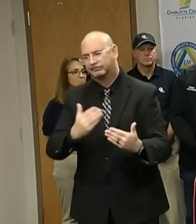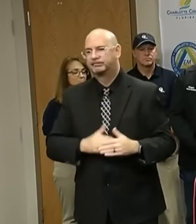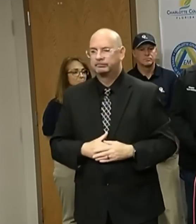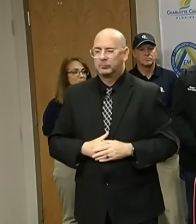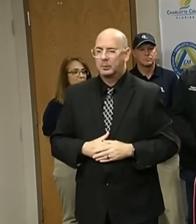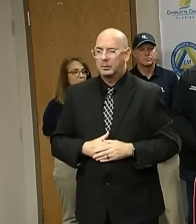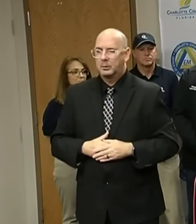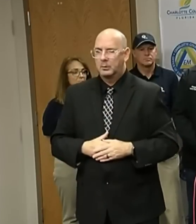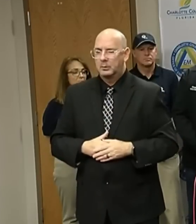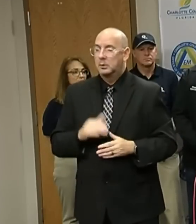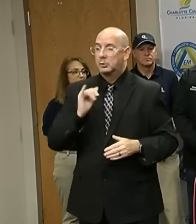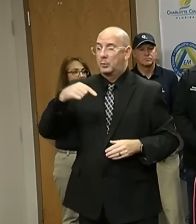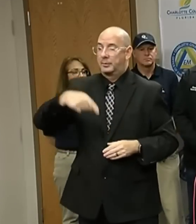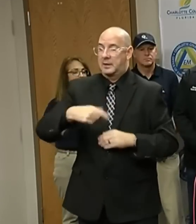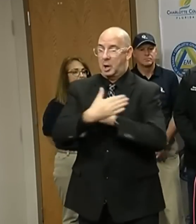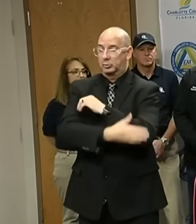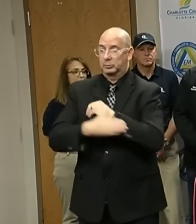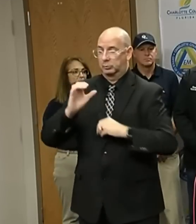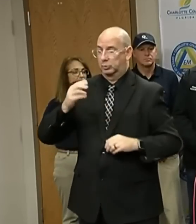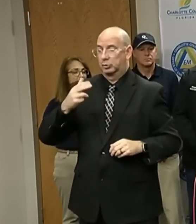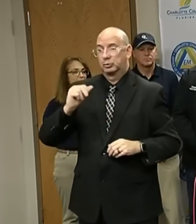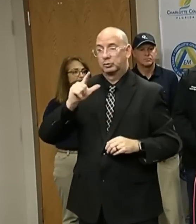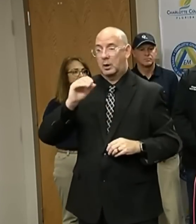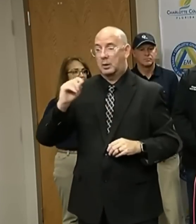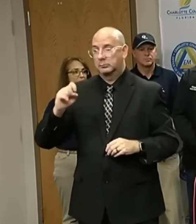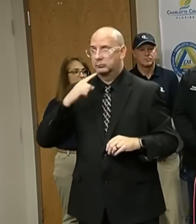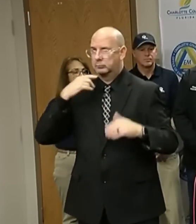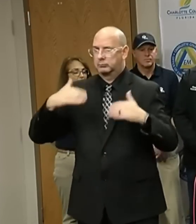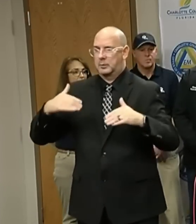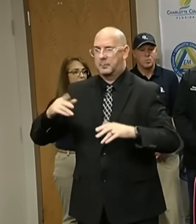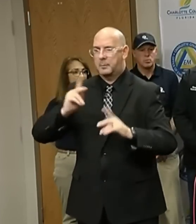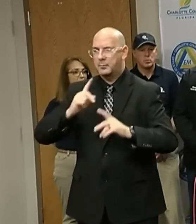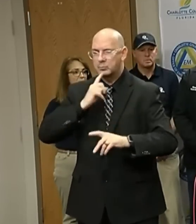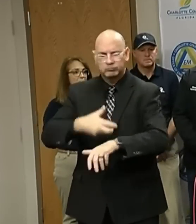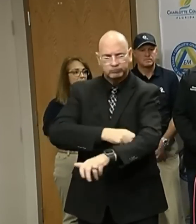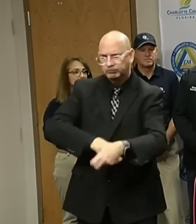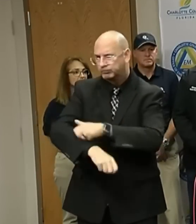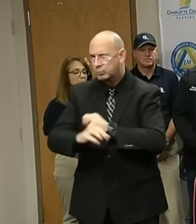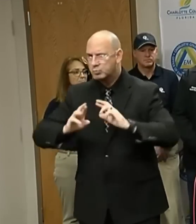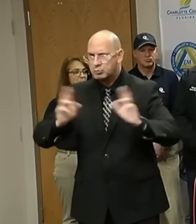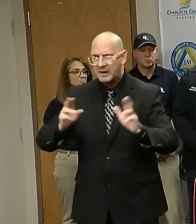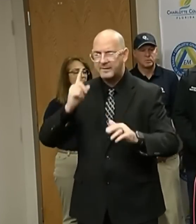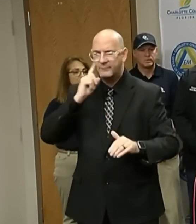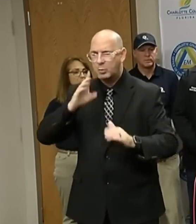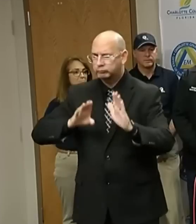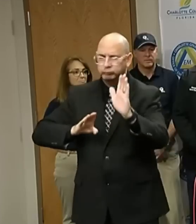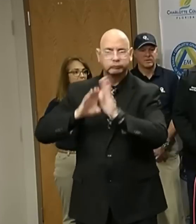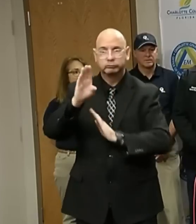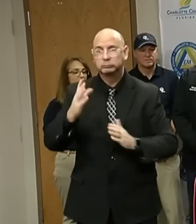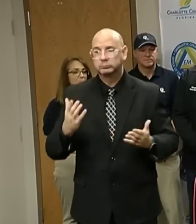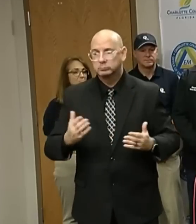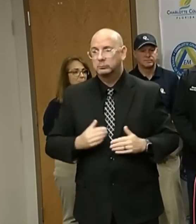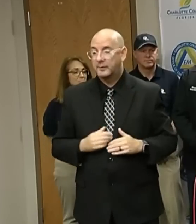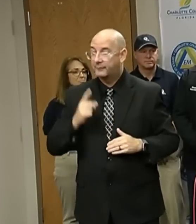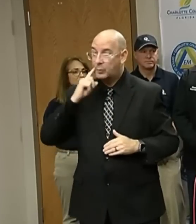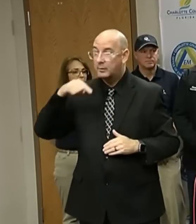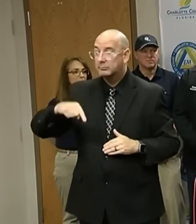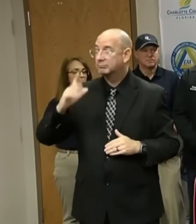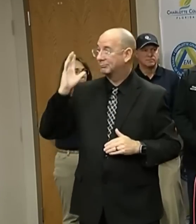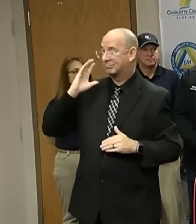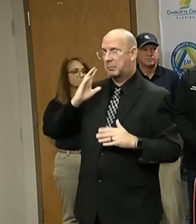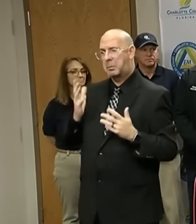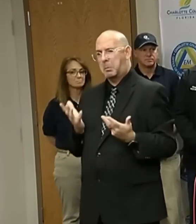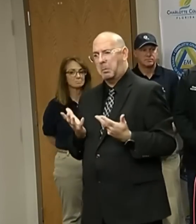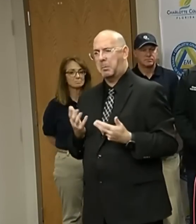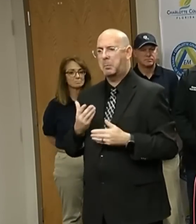Charlotte County. This is not anything anyone wanted to deal with. I mean, if you go back 72 hours before landfall, most of Southwest Florida